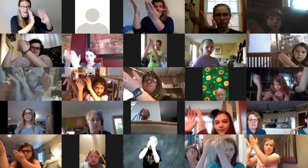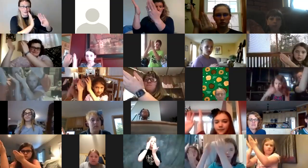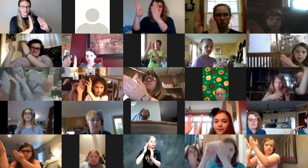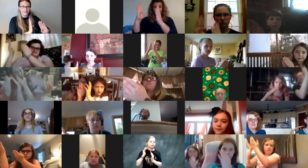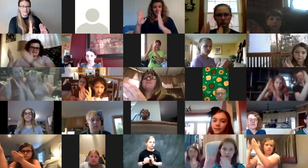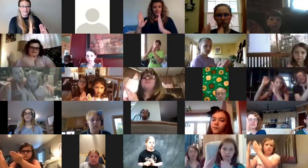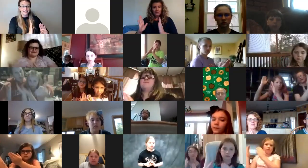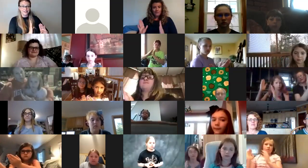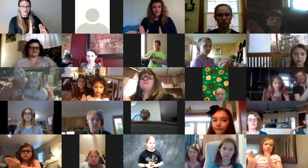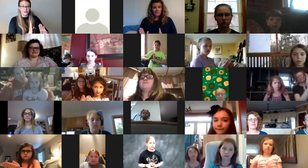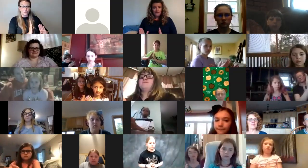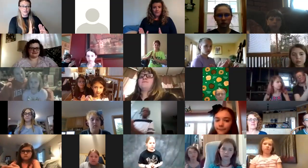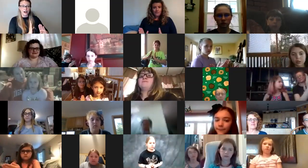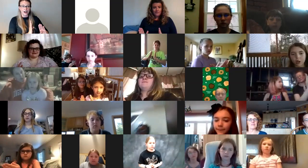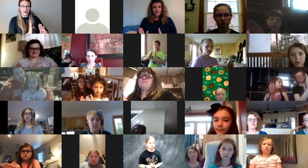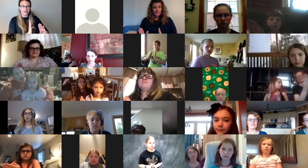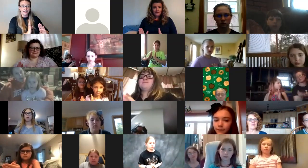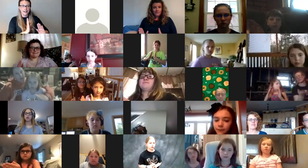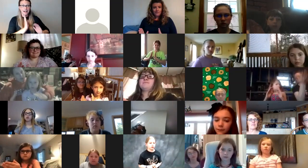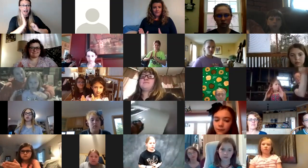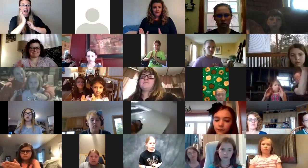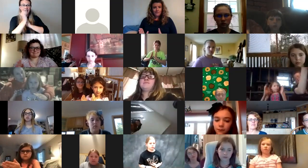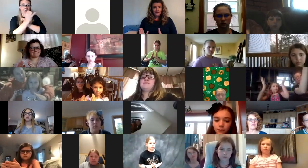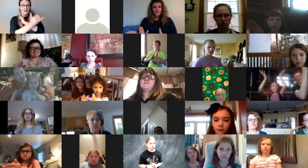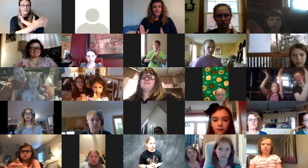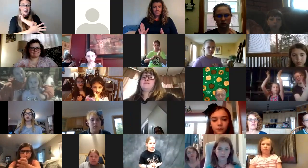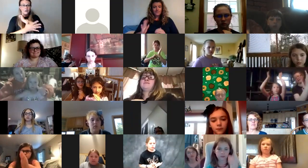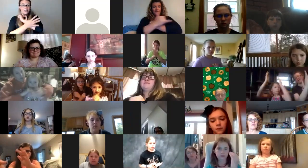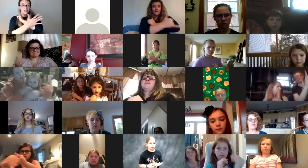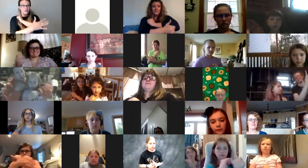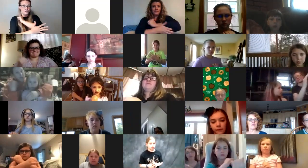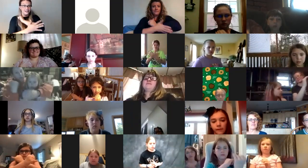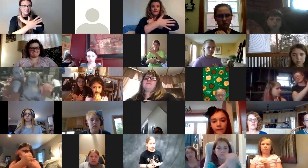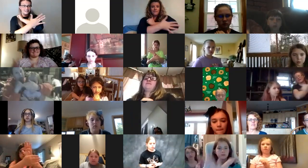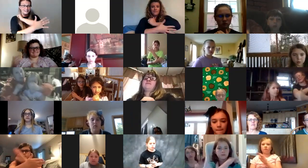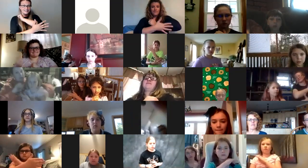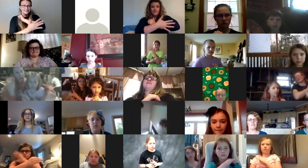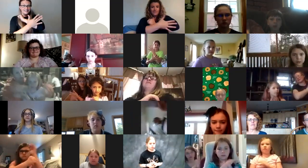down to serve God and our country.